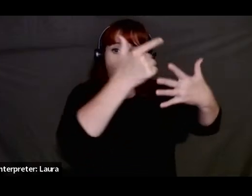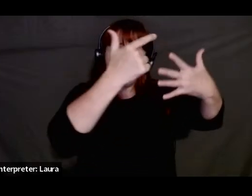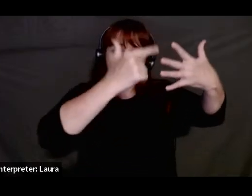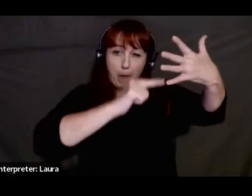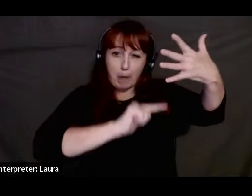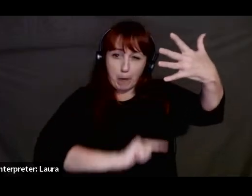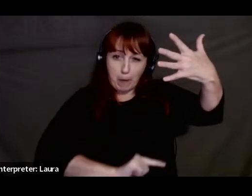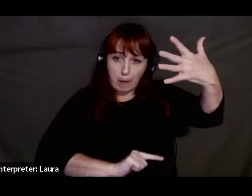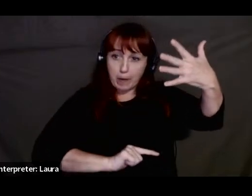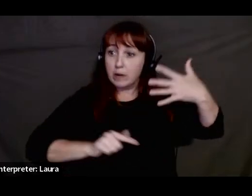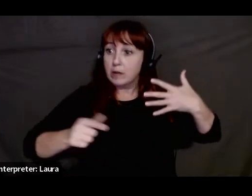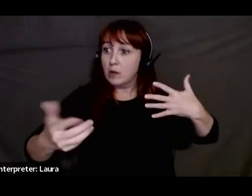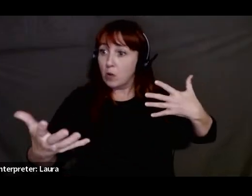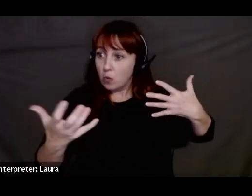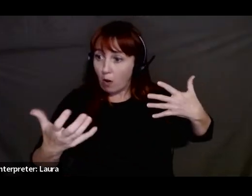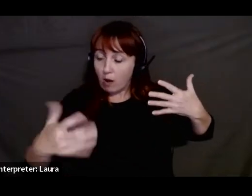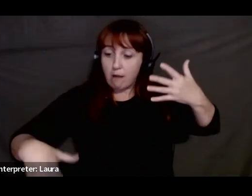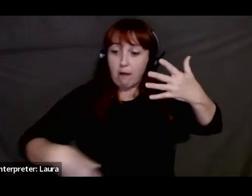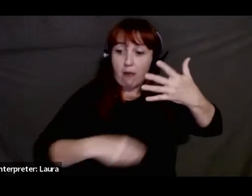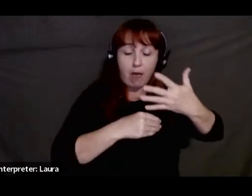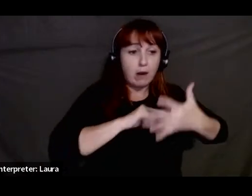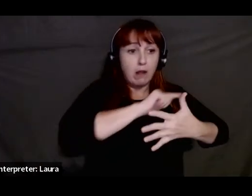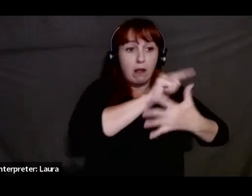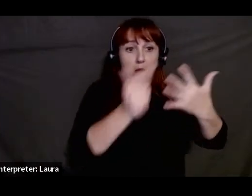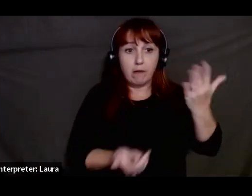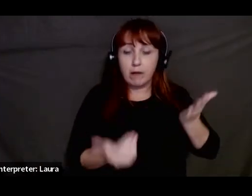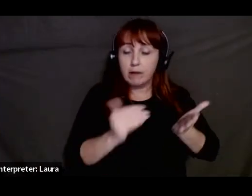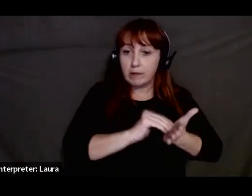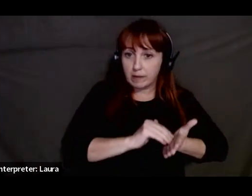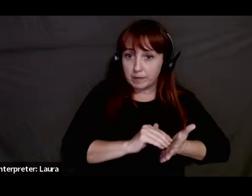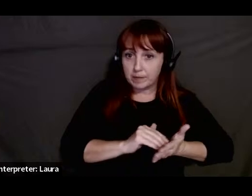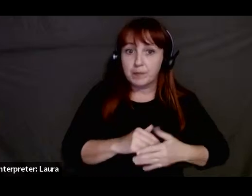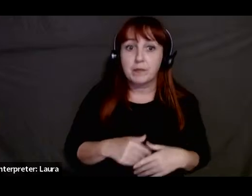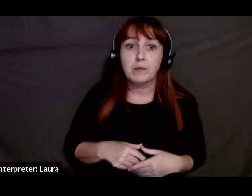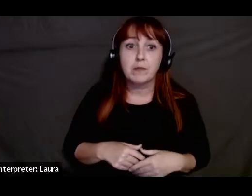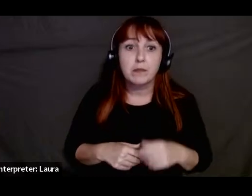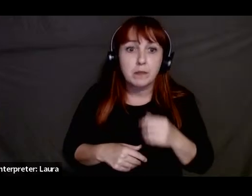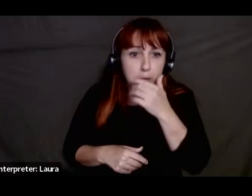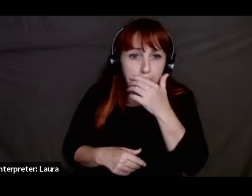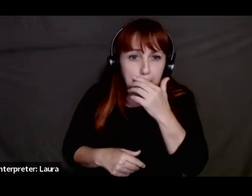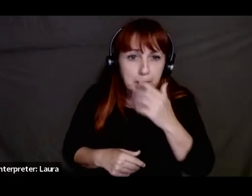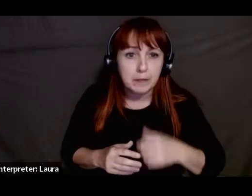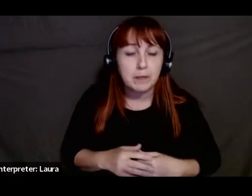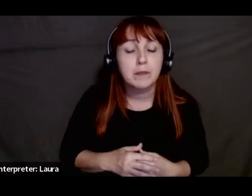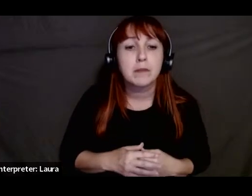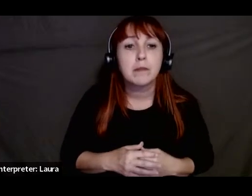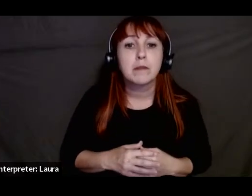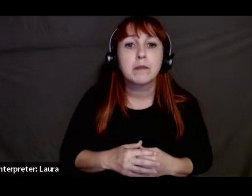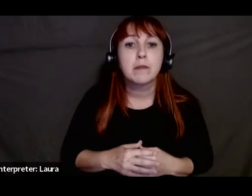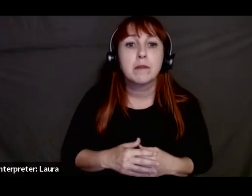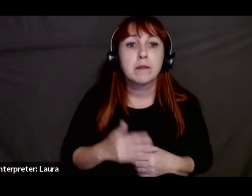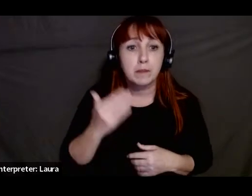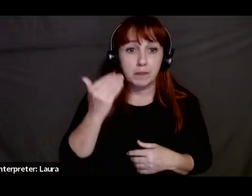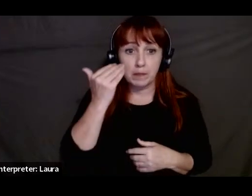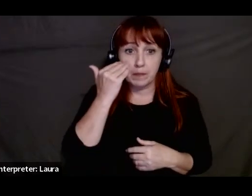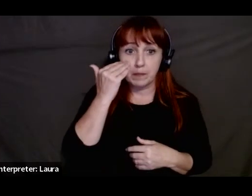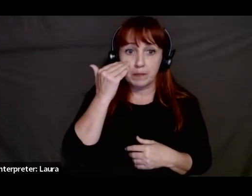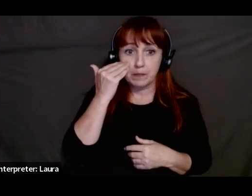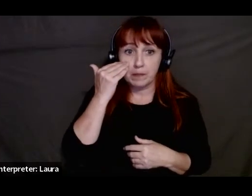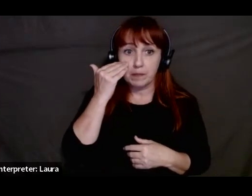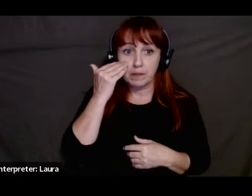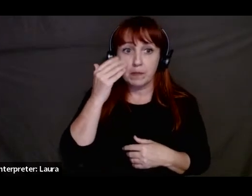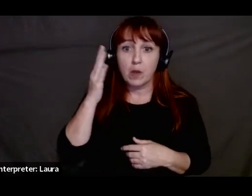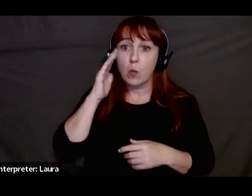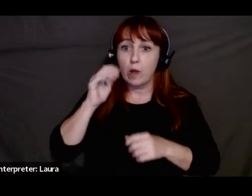we have time at the end of this, and I think we will. Just in between, so you know, Matt will be coming to wipe